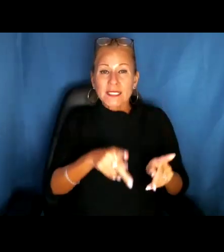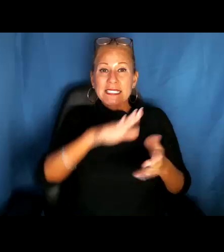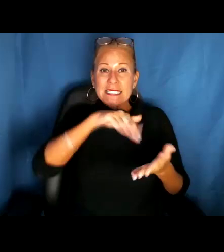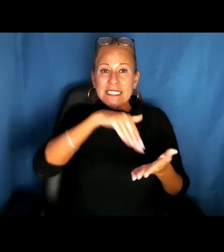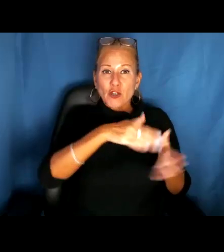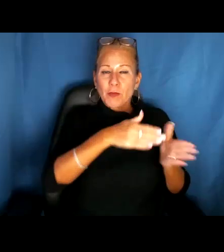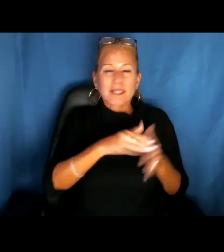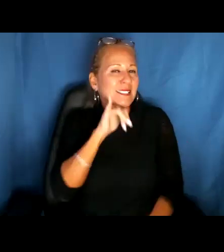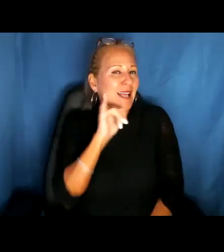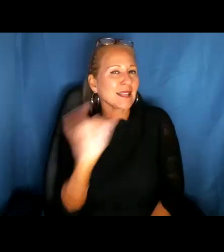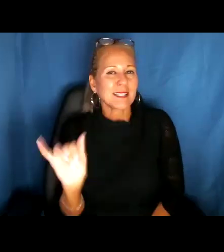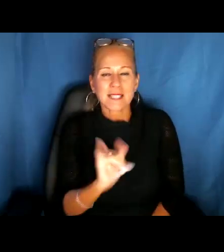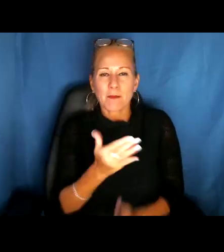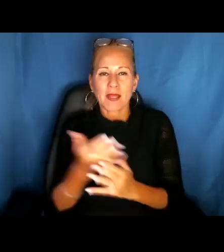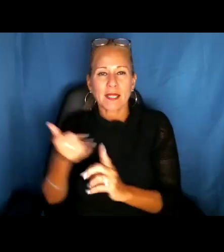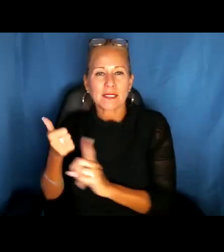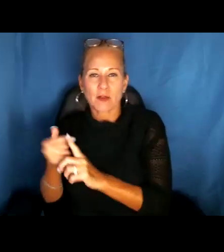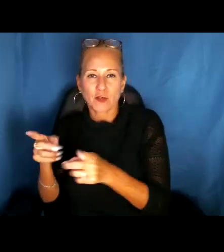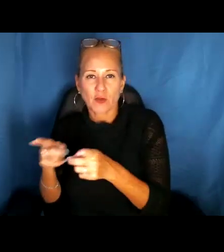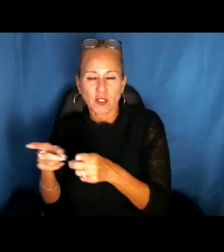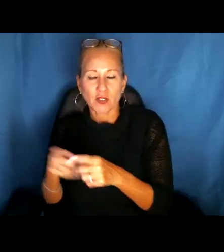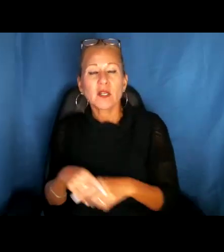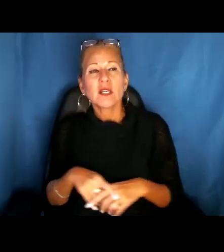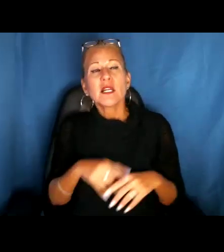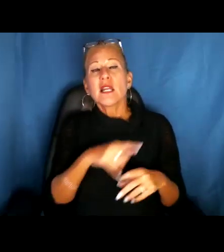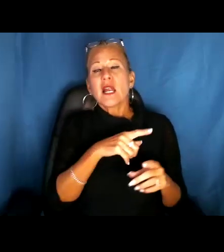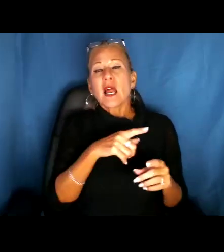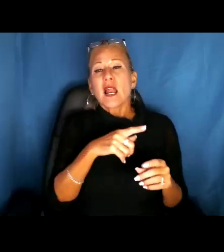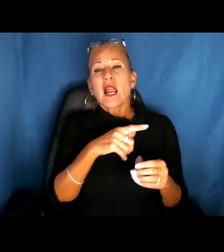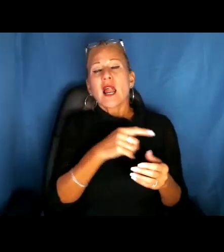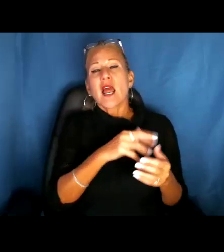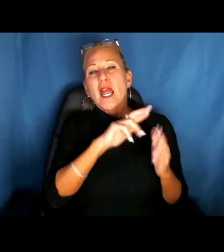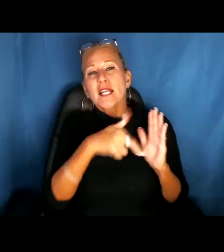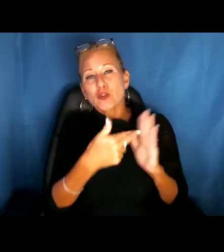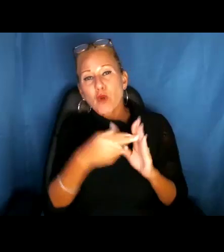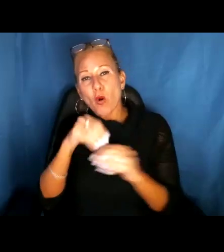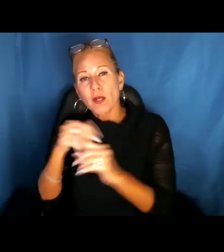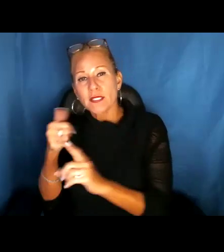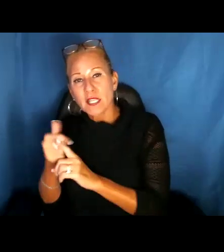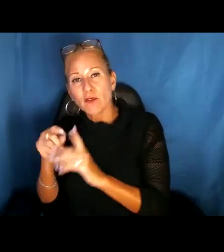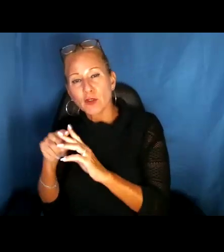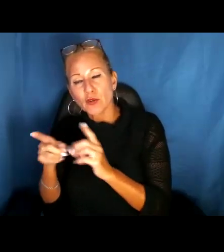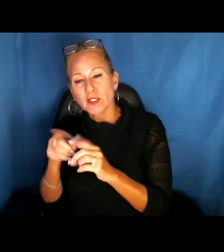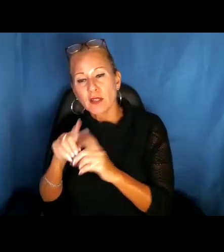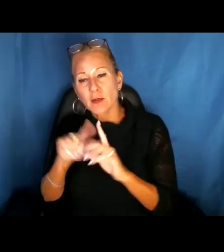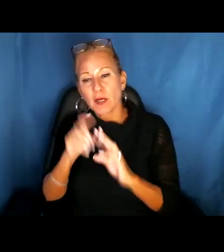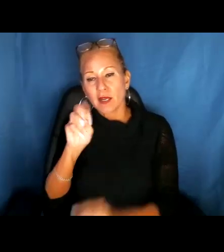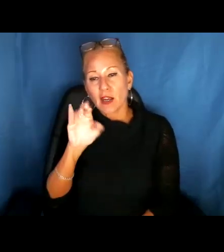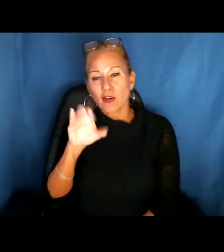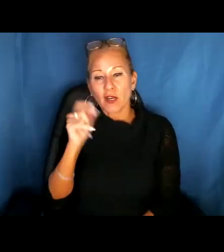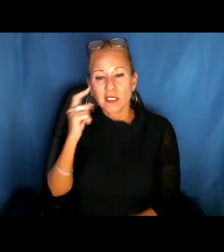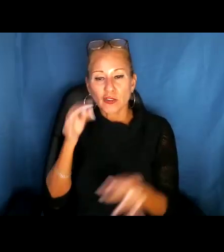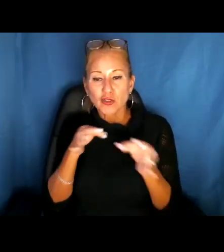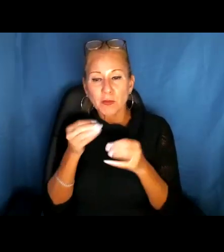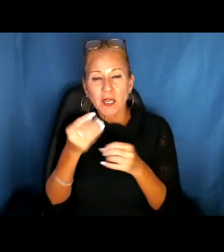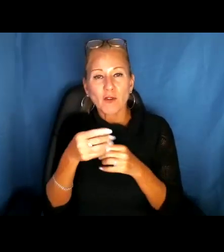is not the same as self-direction. It plays a role in self-direction. At the beginning, Erica described and gave you